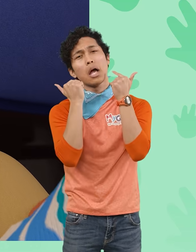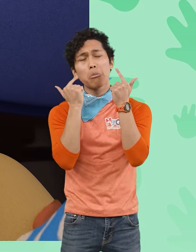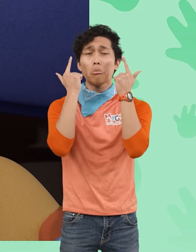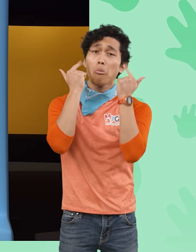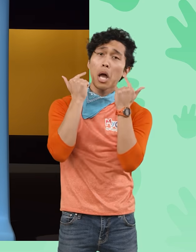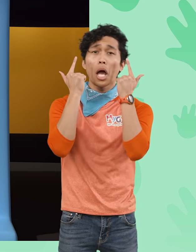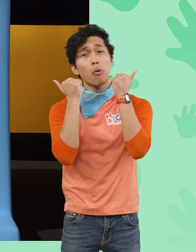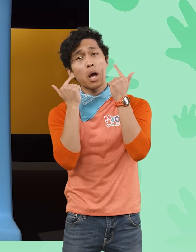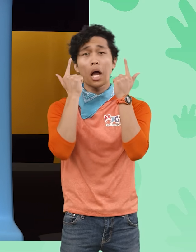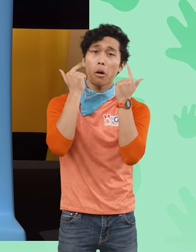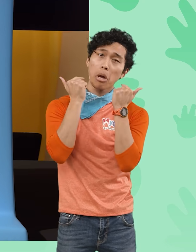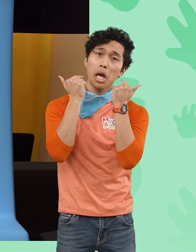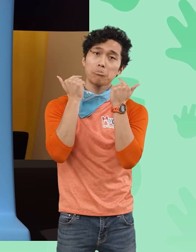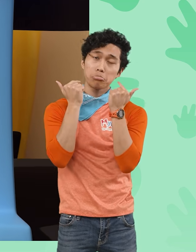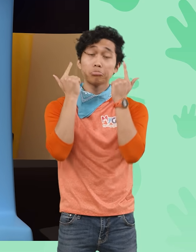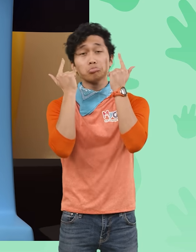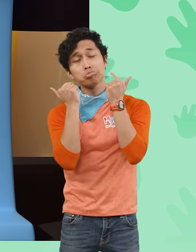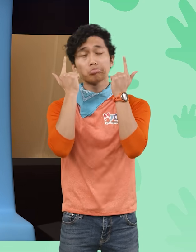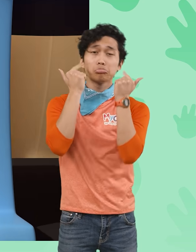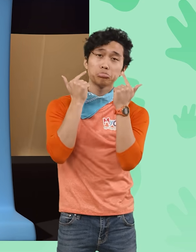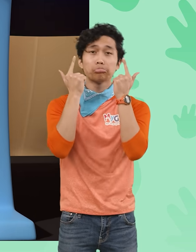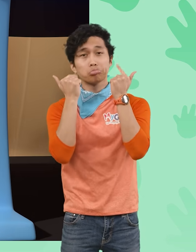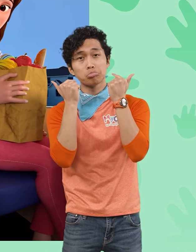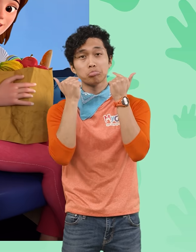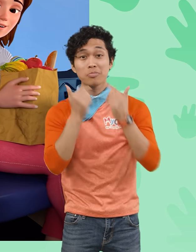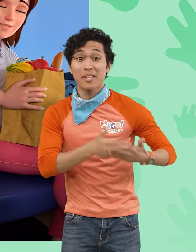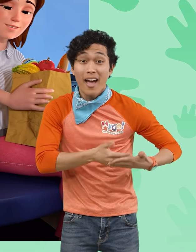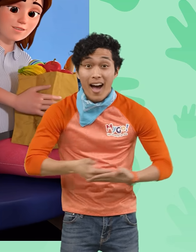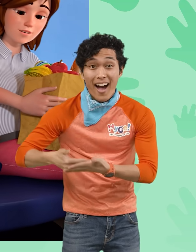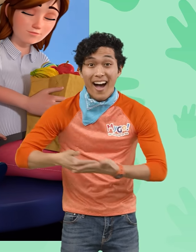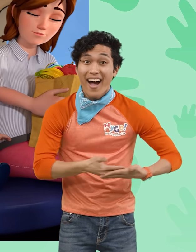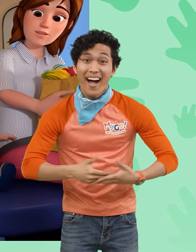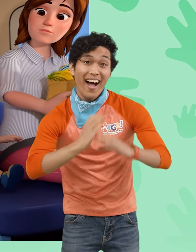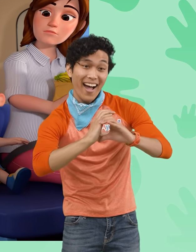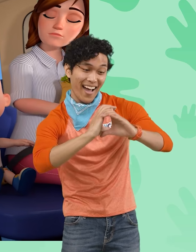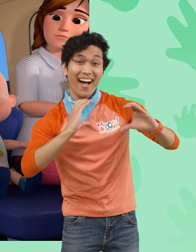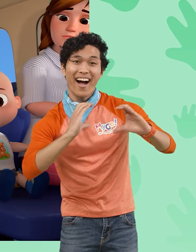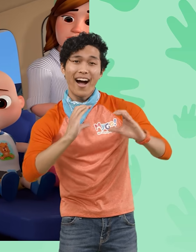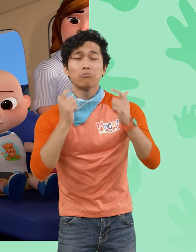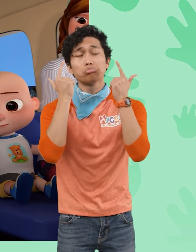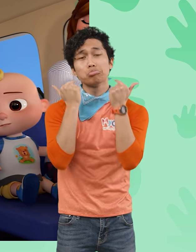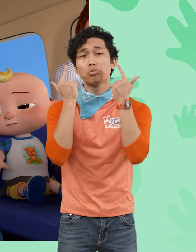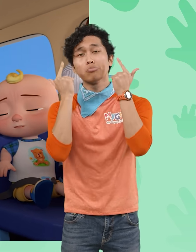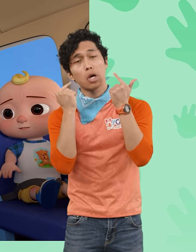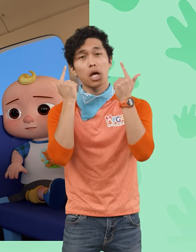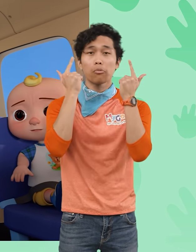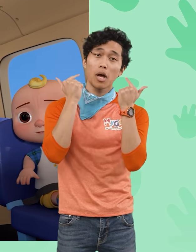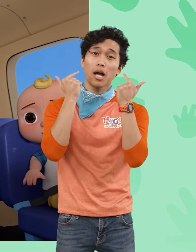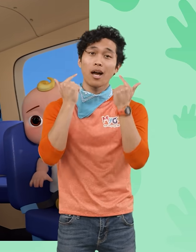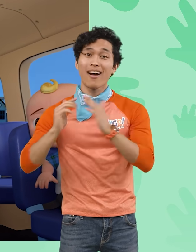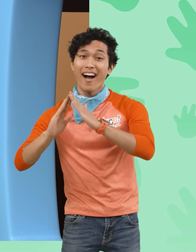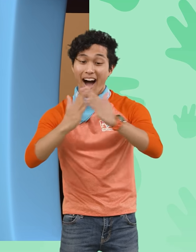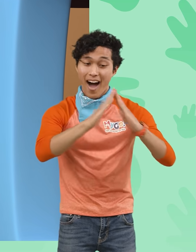wah, wah. Wah, wah, wah. Wah, wah, wah. The babies on the bus go wah,